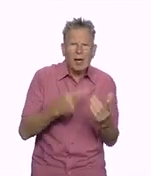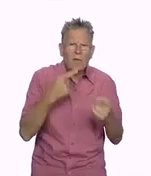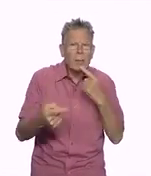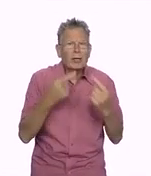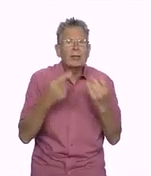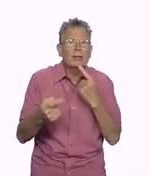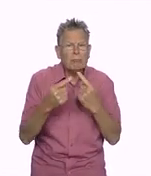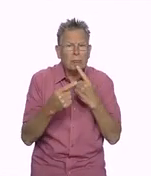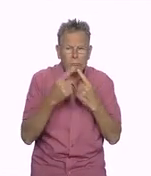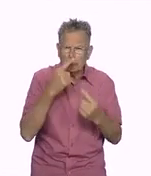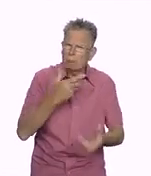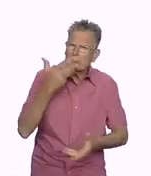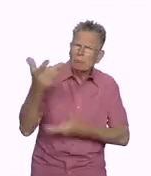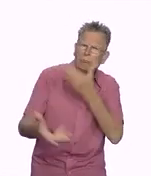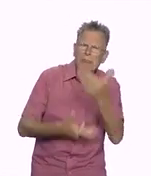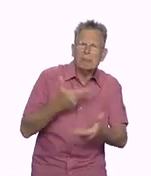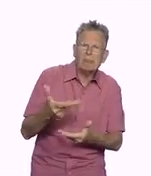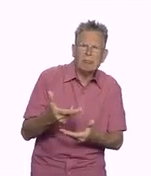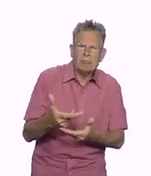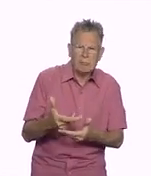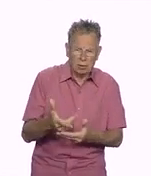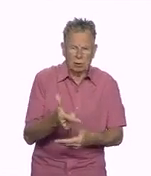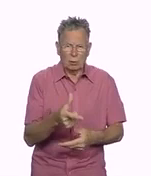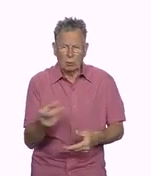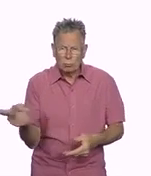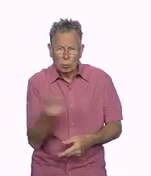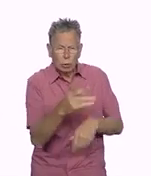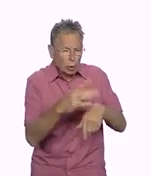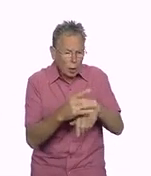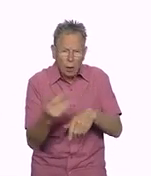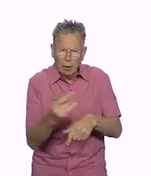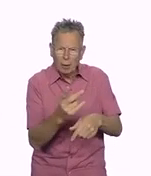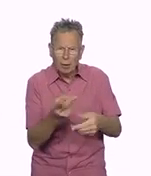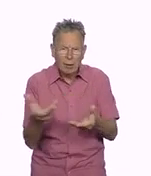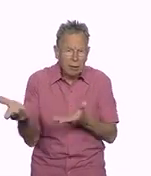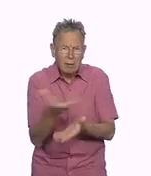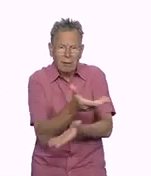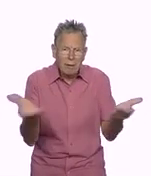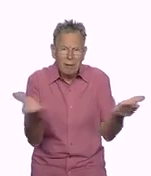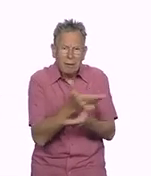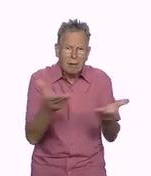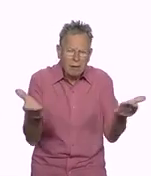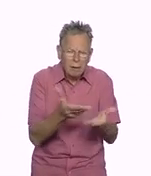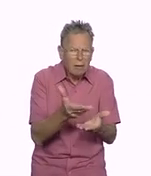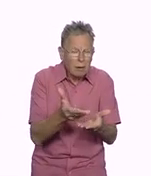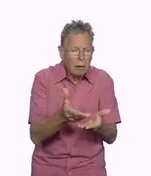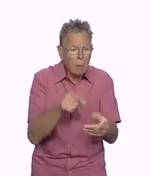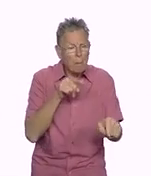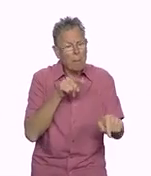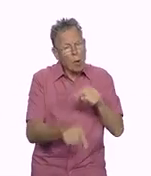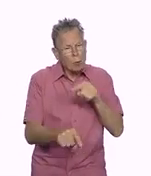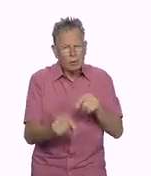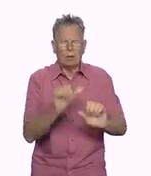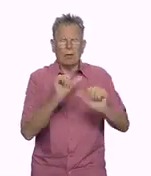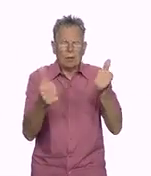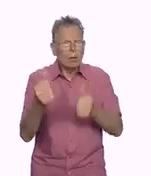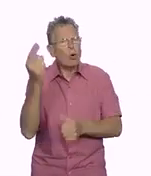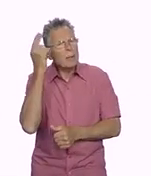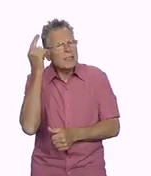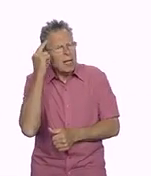This guide explains how you can help to create a partnership with your doctor. Much of it is simply common sense, but following